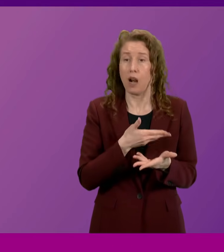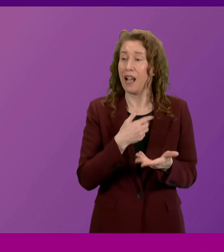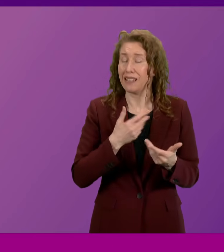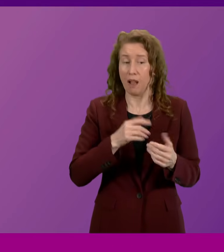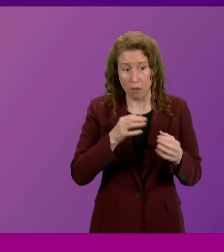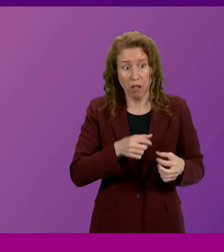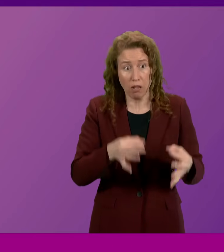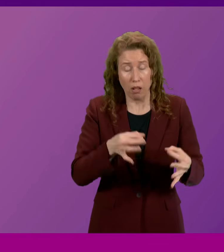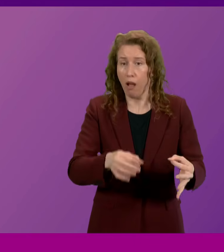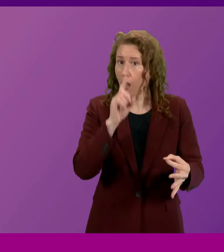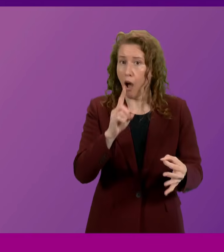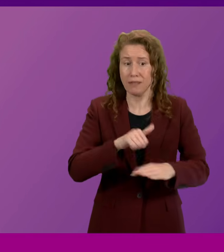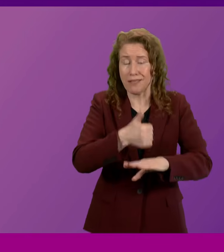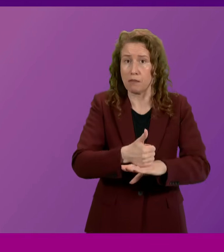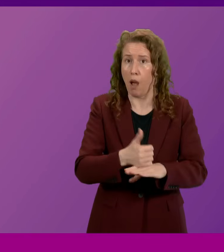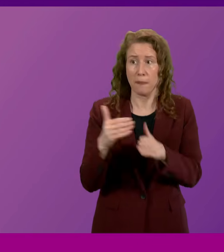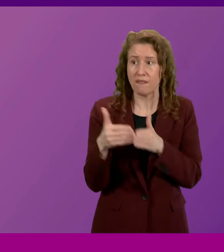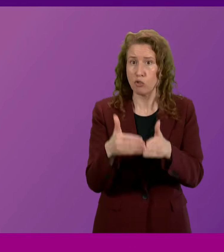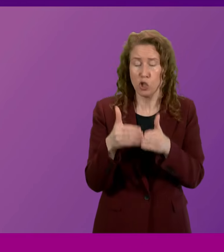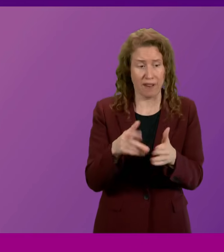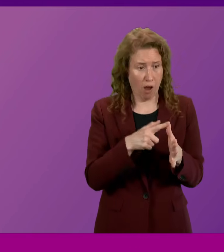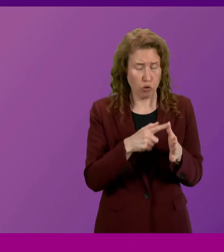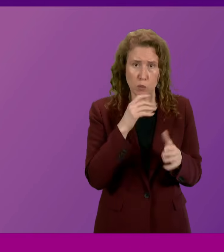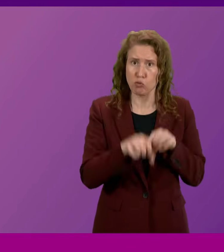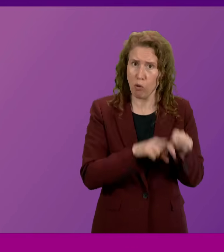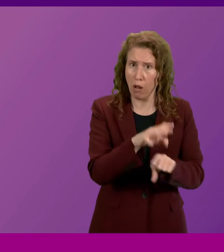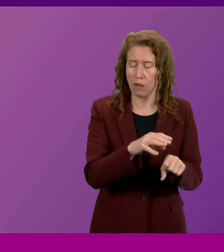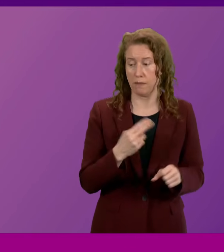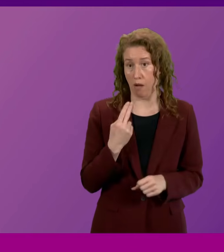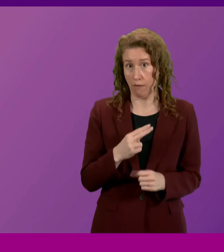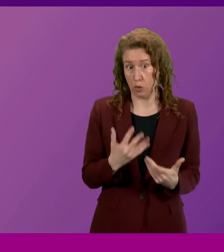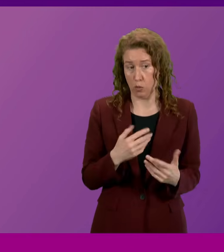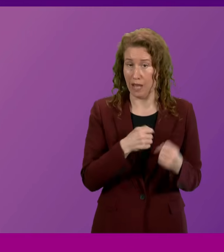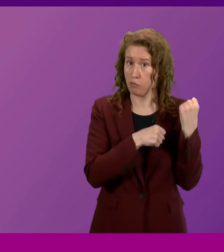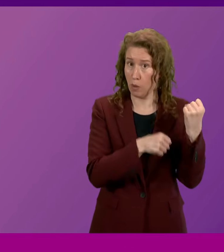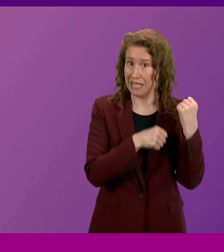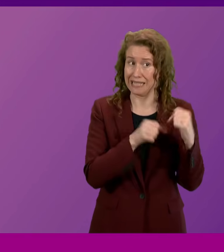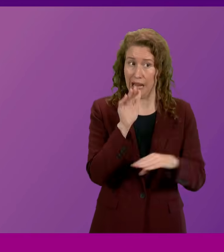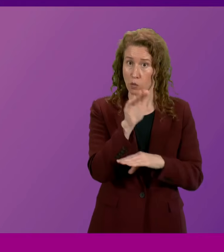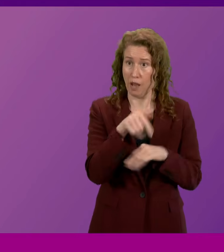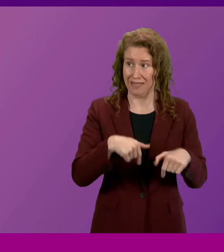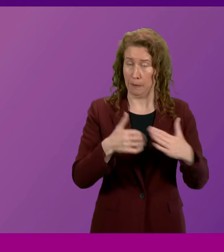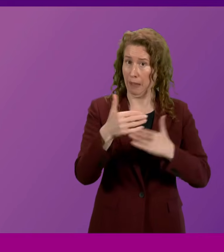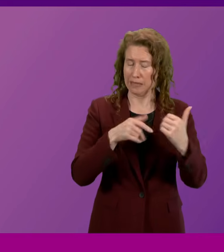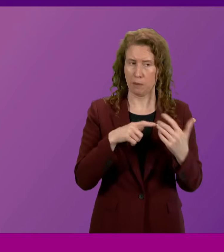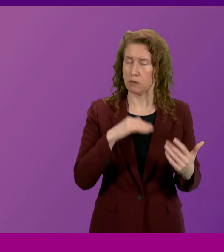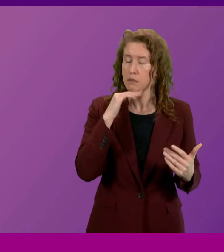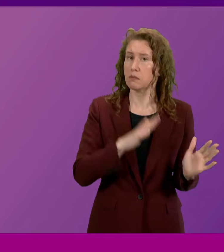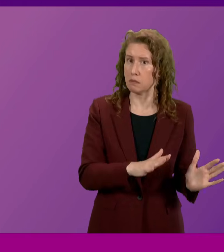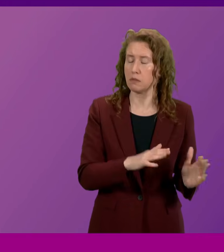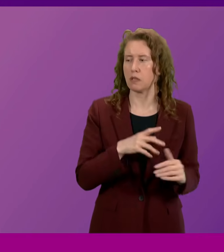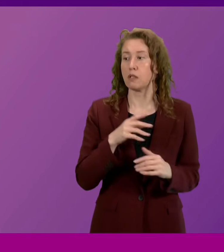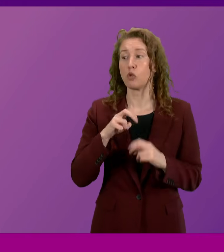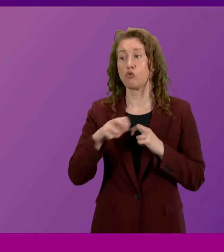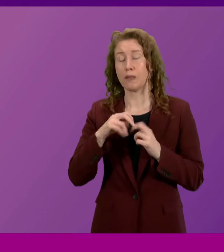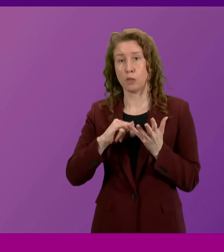and deserves, while Ardrossan will struggle. This afternoon, constituents from both communities are protesting outside this building. First Minister, the